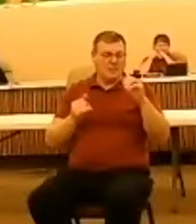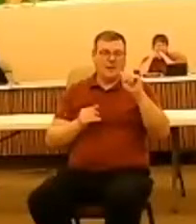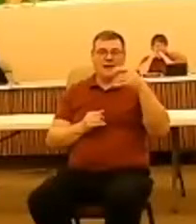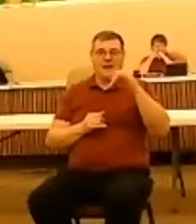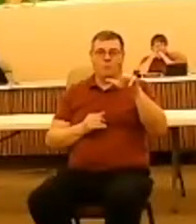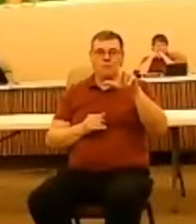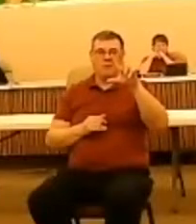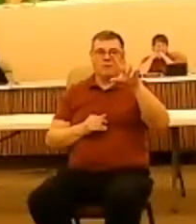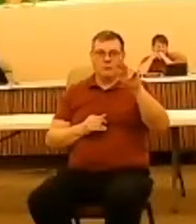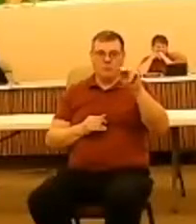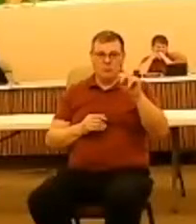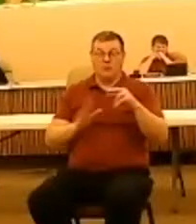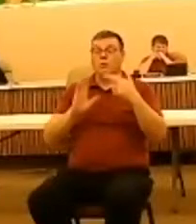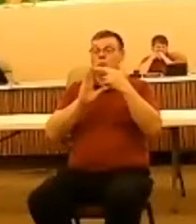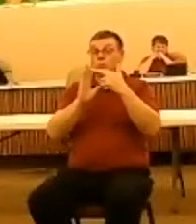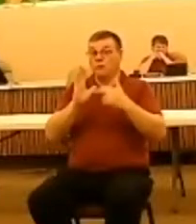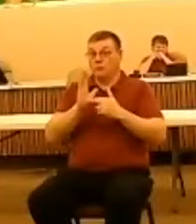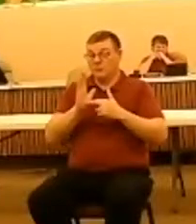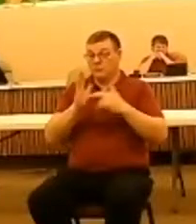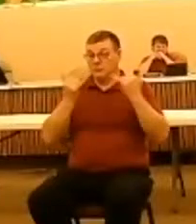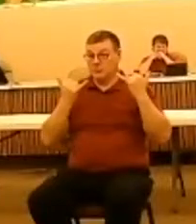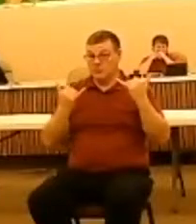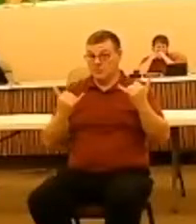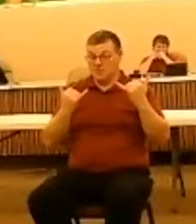30th. Registration is now